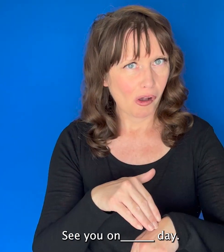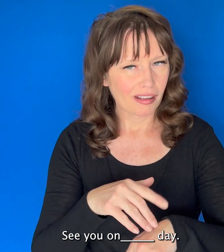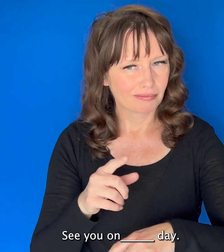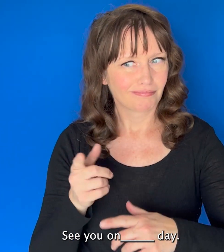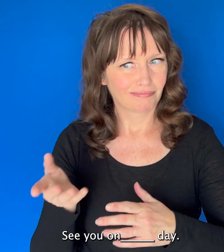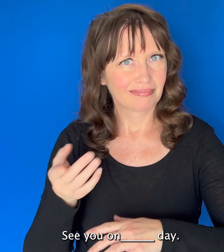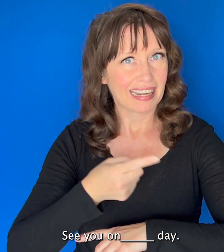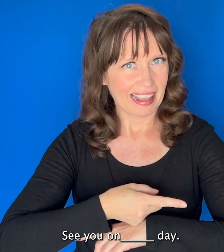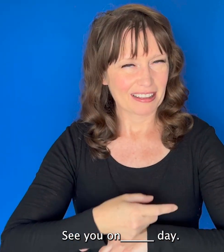blank day.